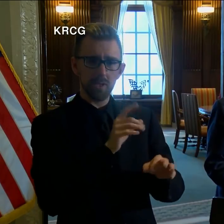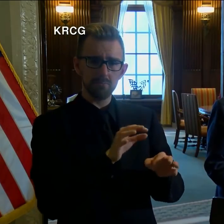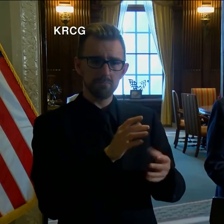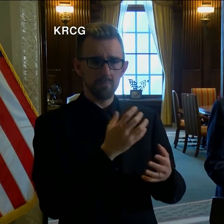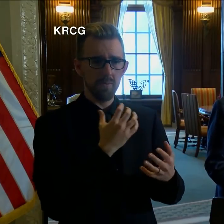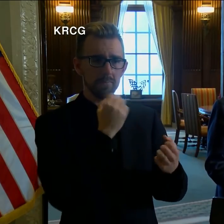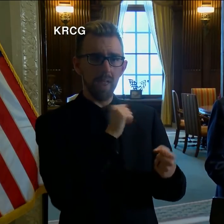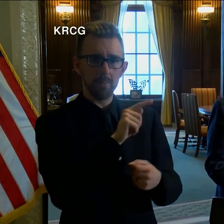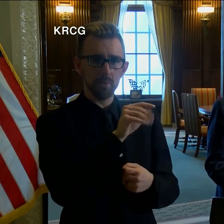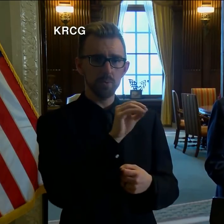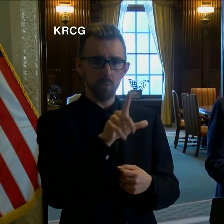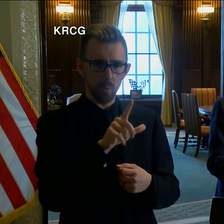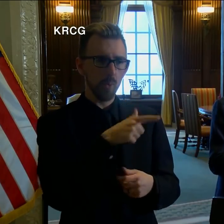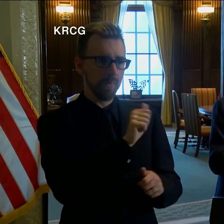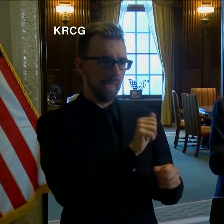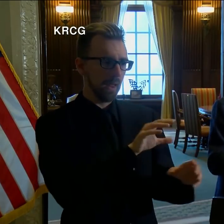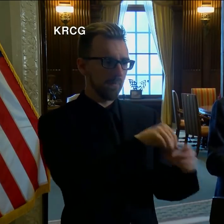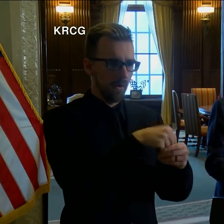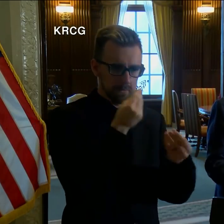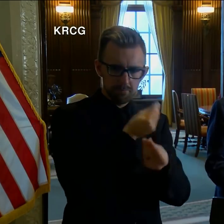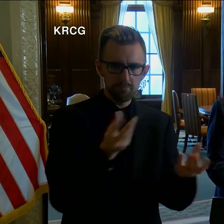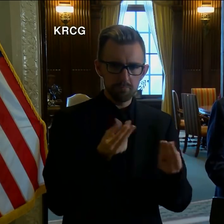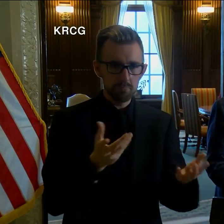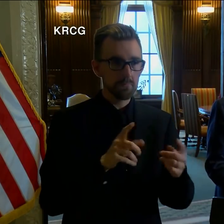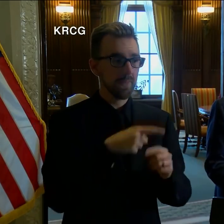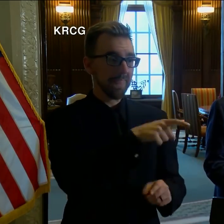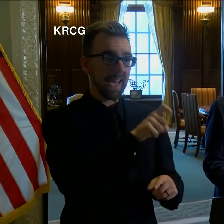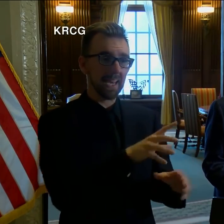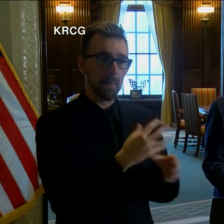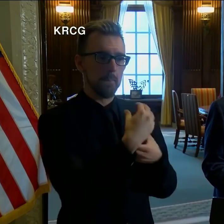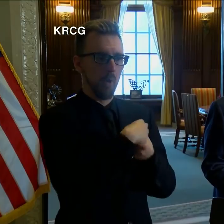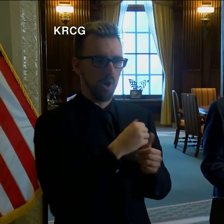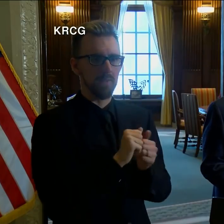move forward. And I think they'll be part of that, but they're going to have to be part of the solution.